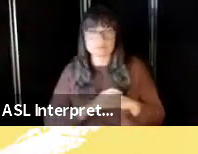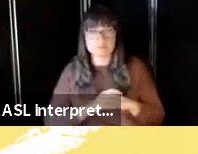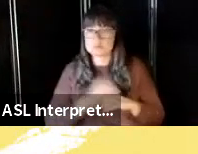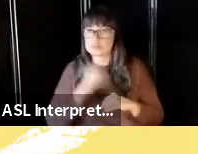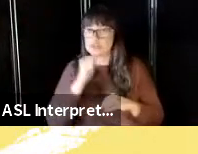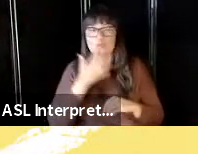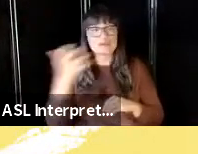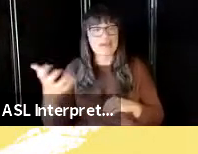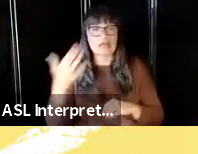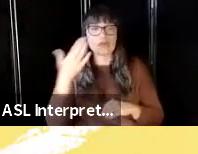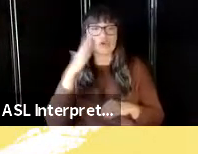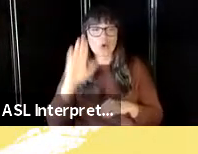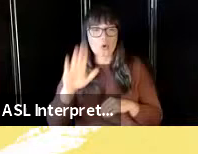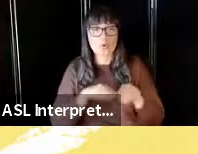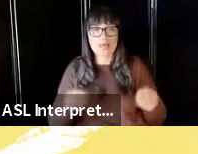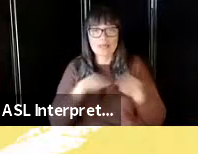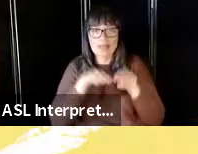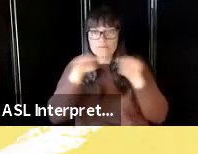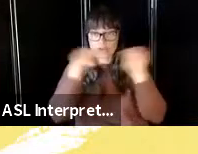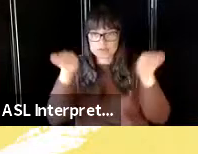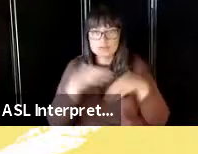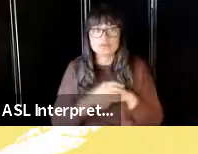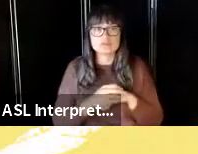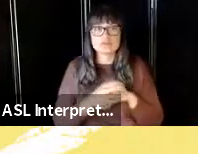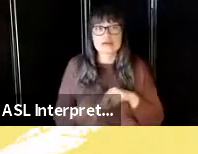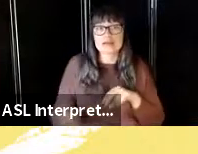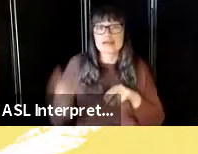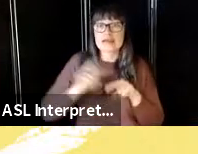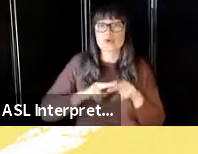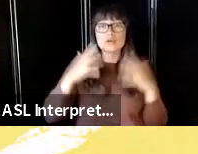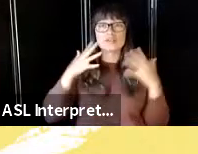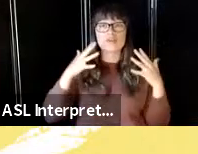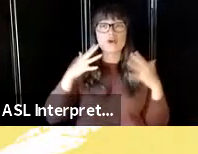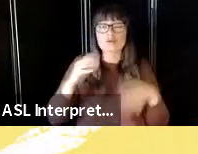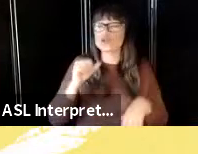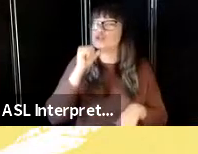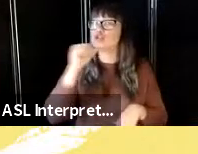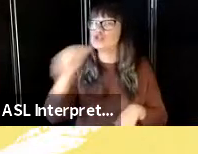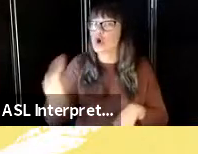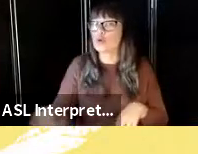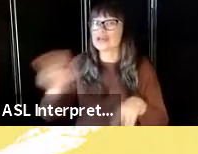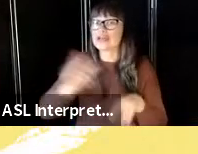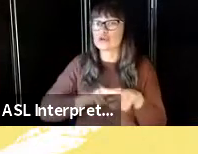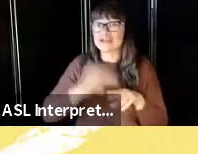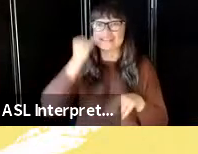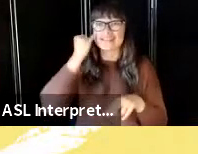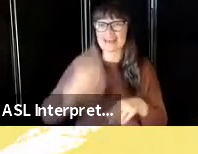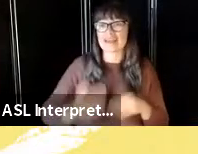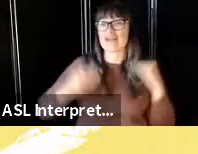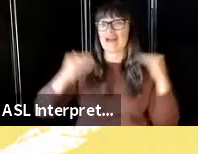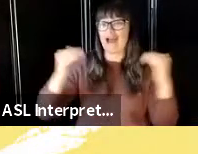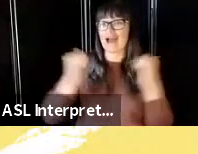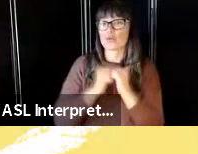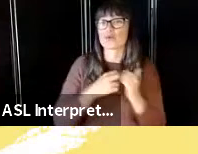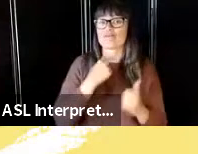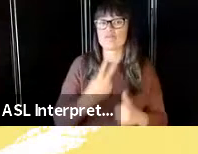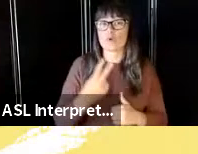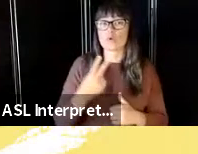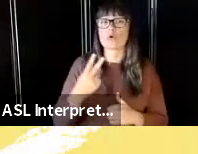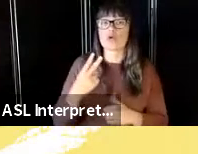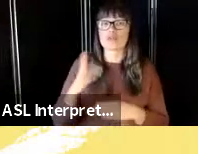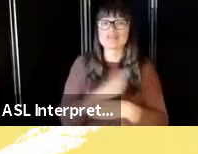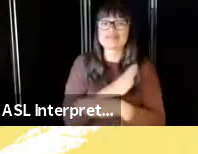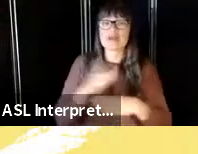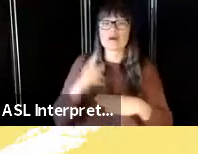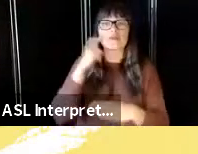yell, know your levels. Increase your volume. Don't increase your volume as you go higher in your vocal scales, because you need less